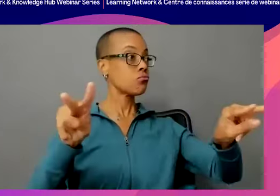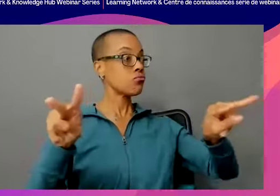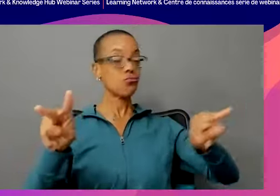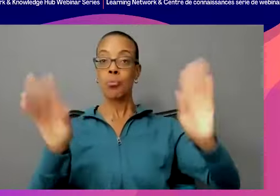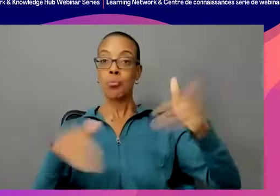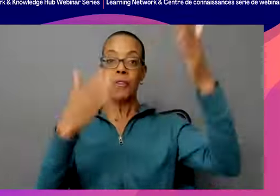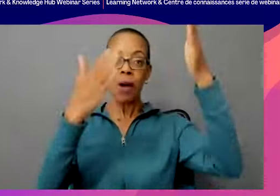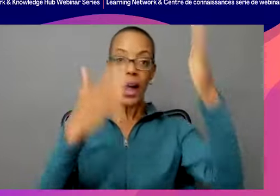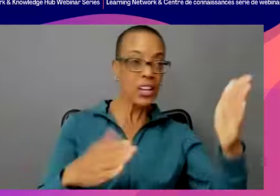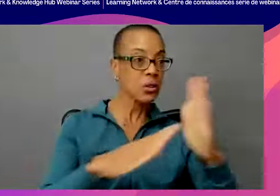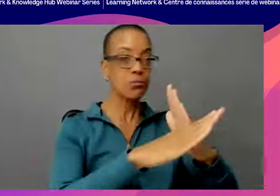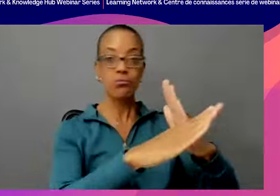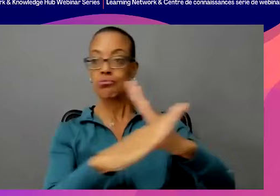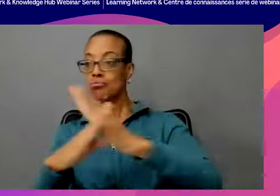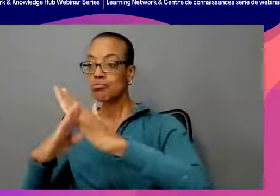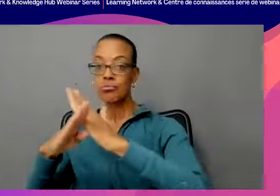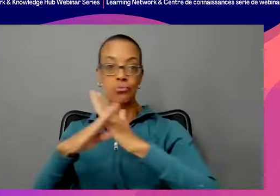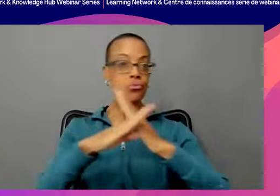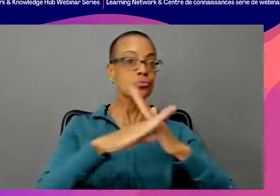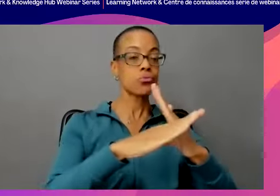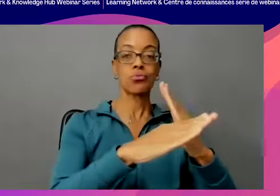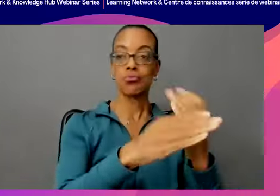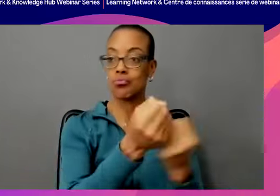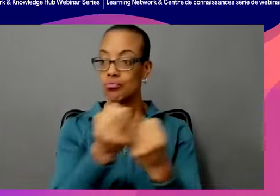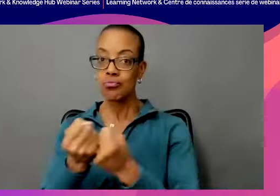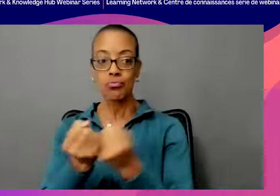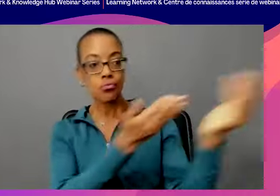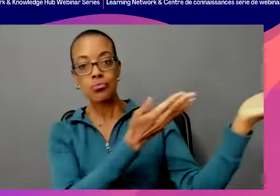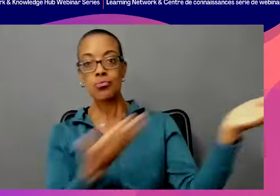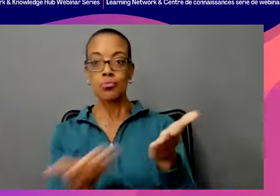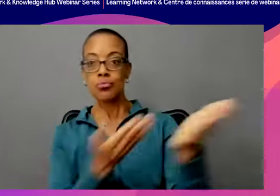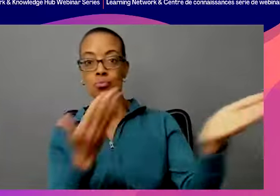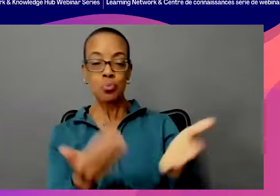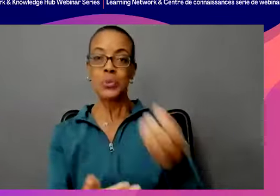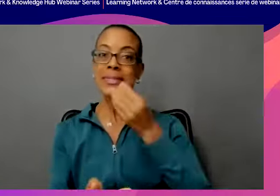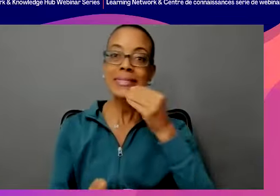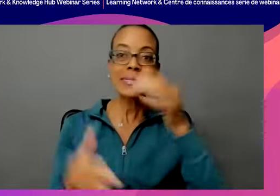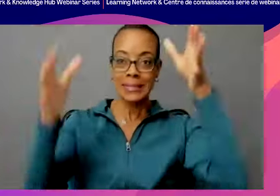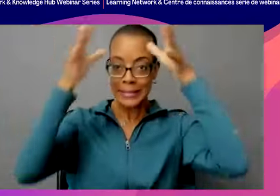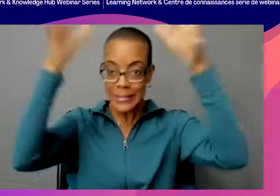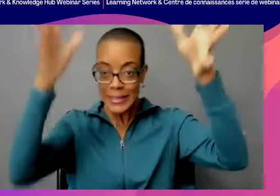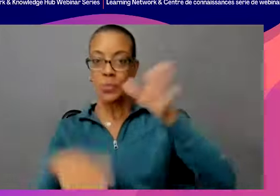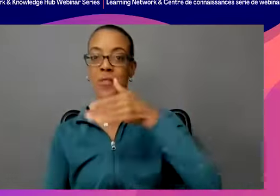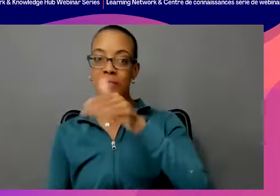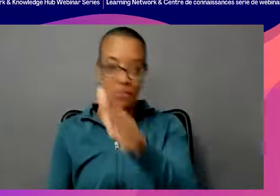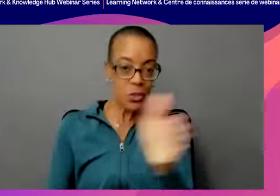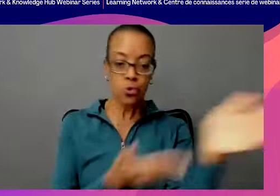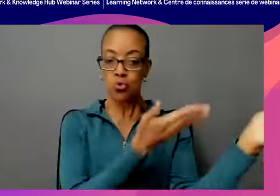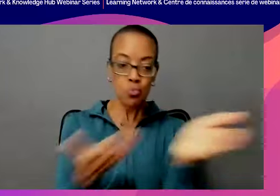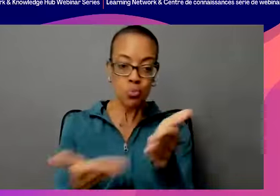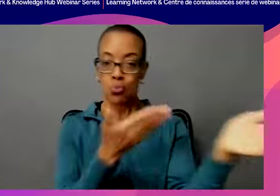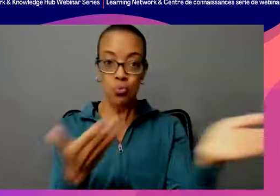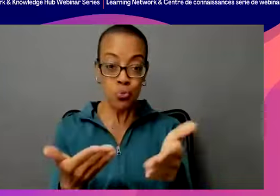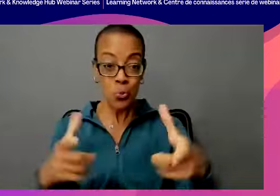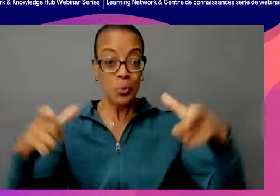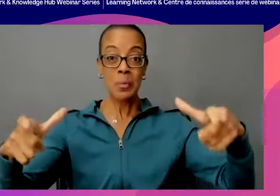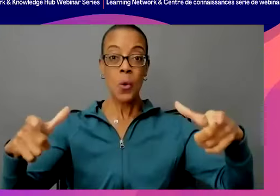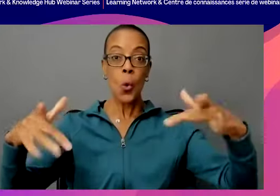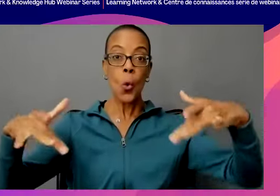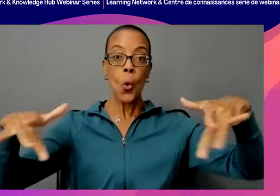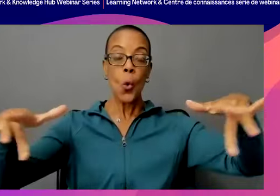the protectors. They brought us deer and venison and fishing, and those all were taken away from